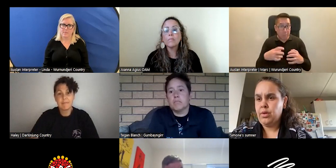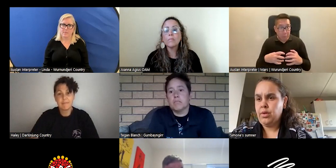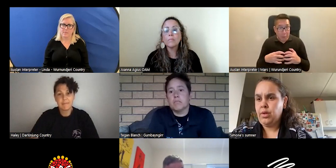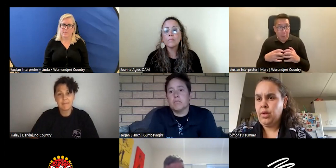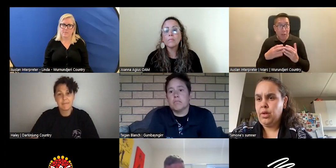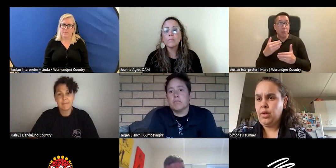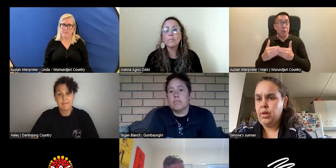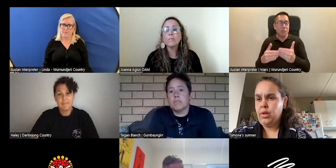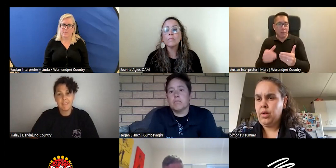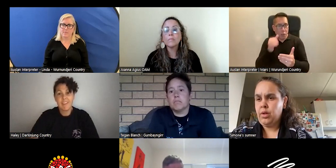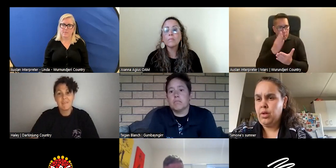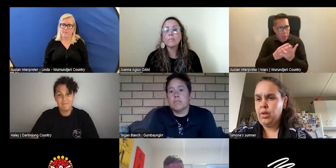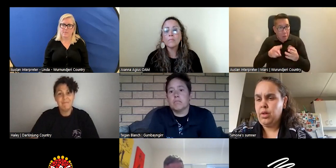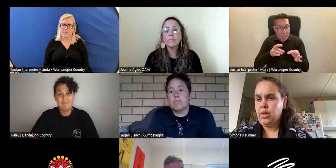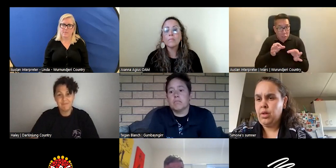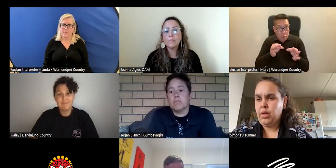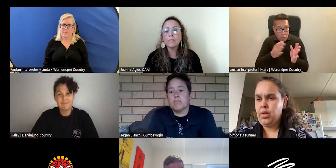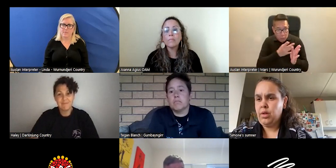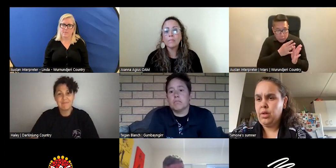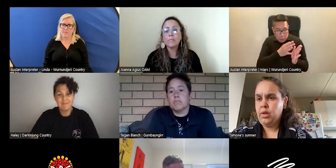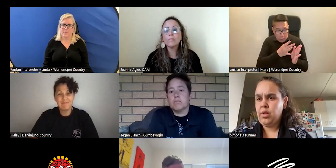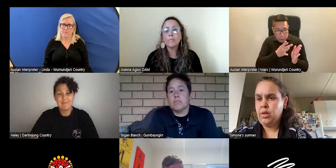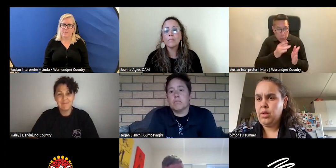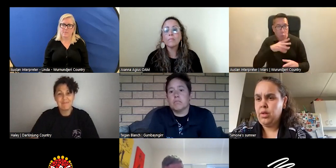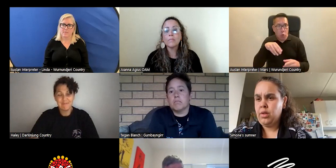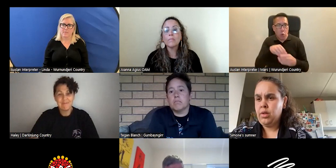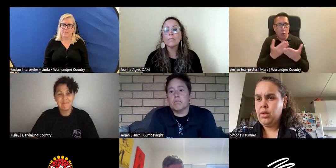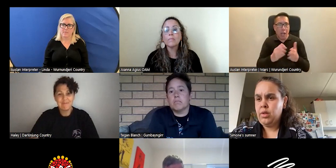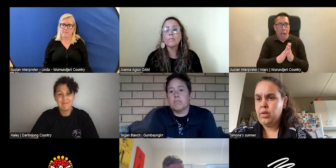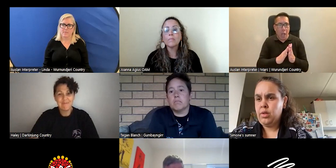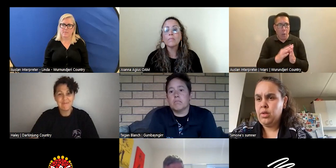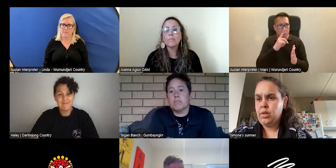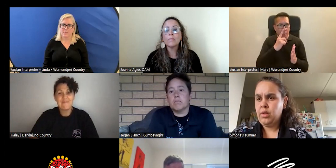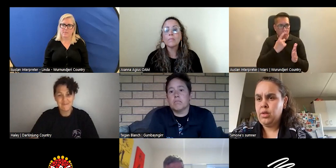that, that design phase will include how the representatives